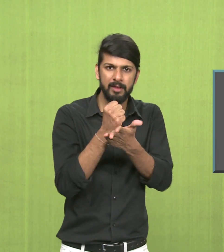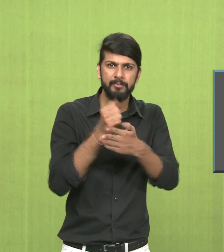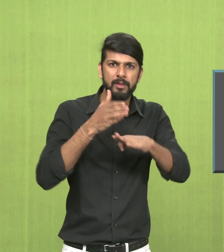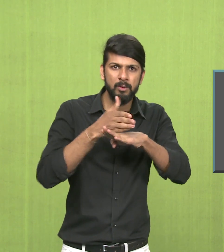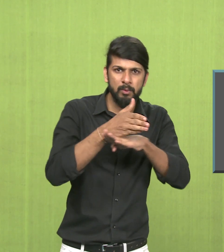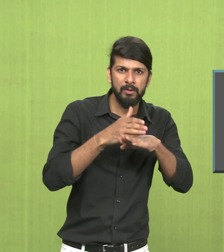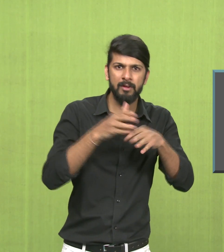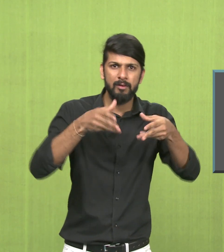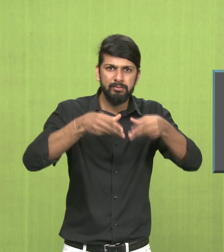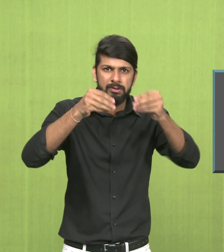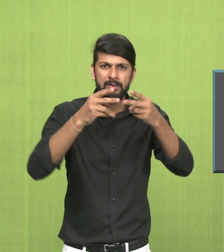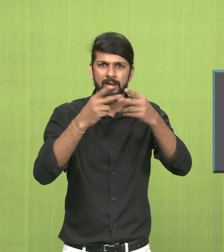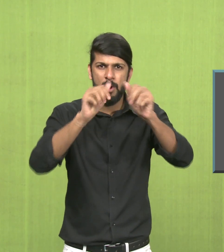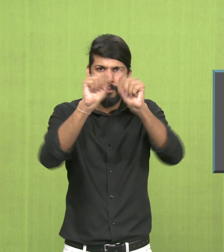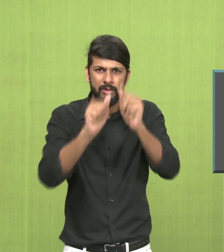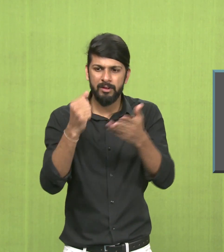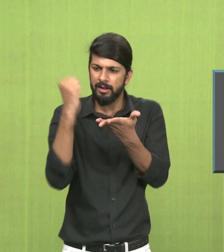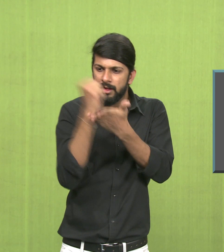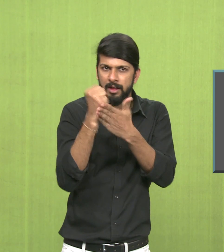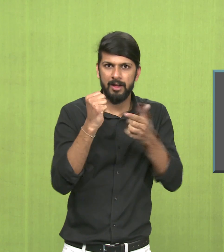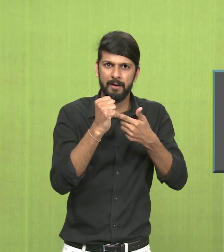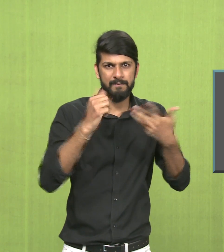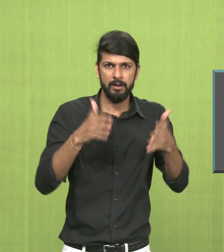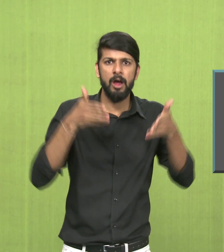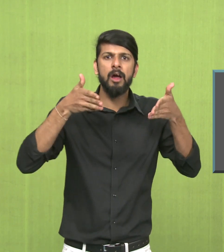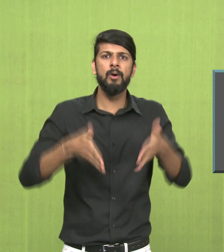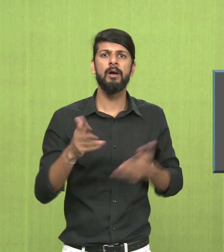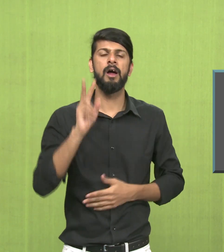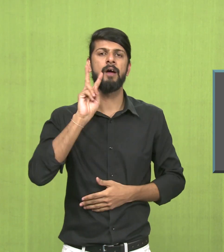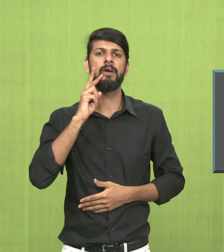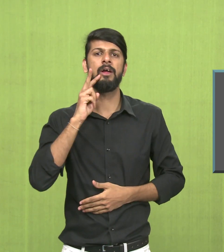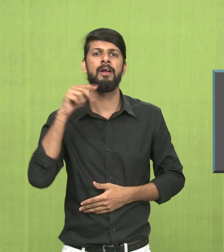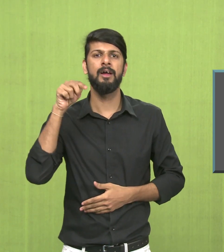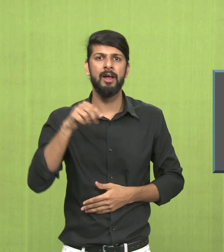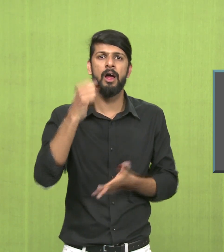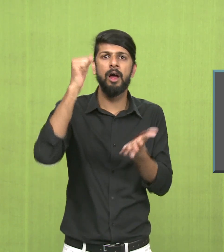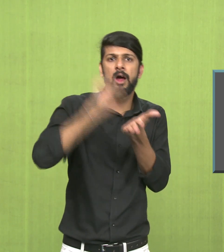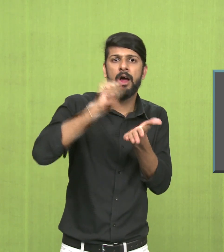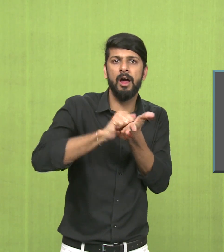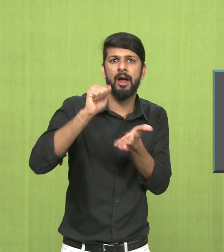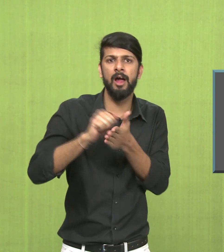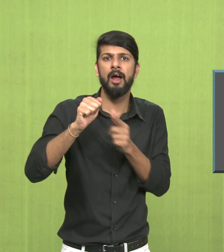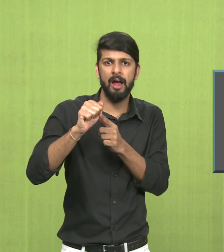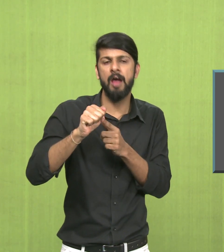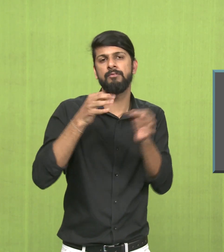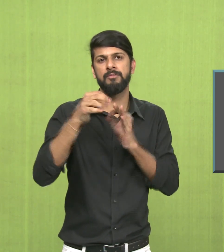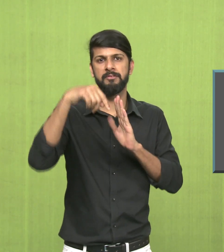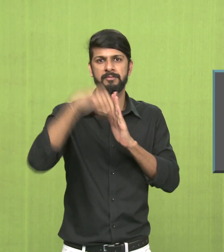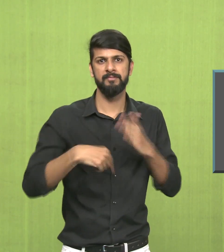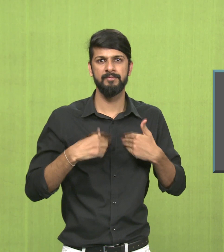Now we learn about printing with vegetables. Before this, we were printing with materials which were wood, clay, lino, etc.